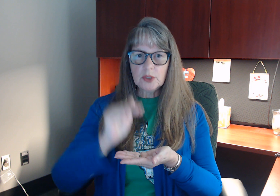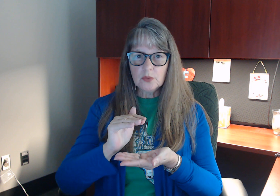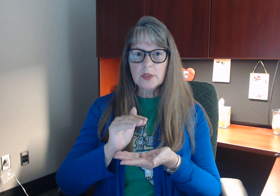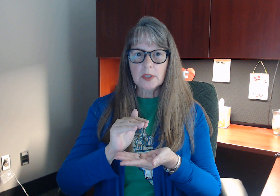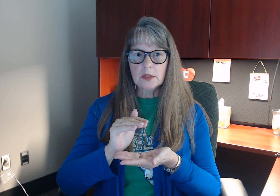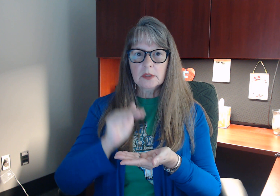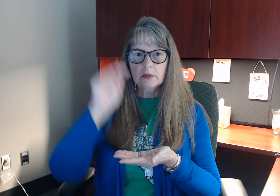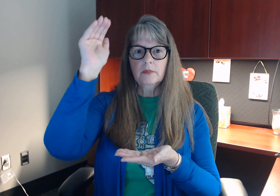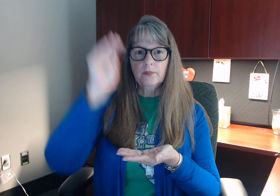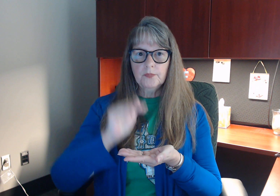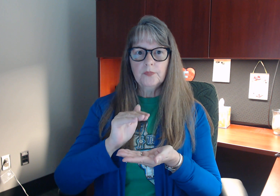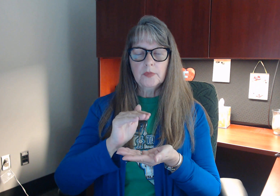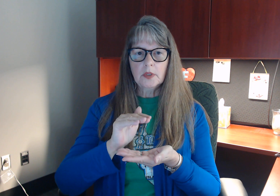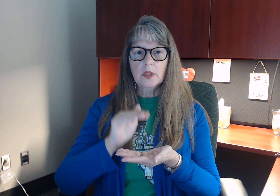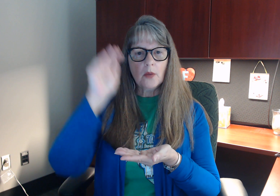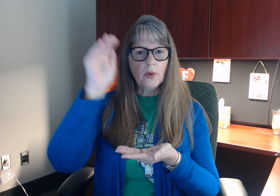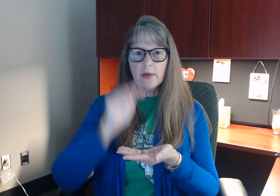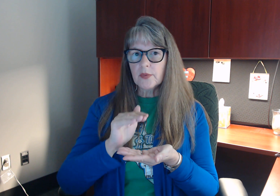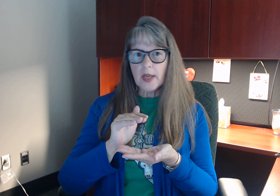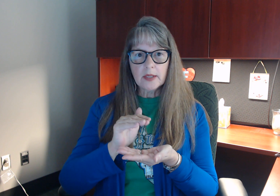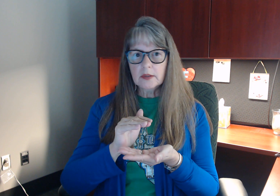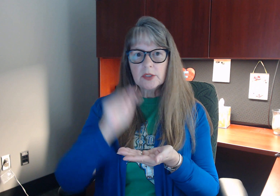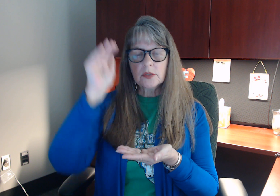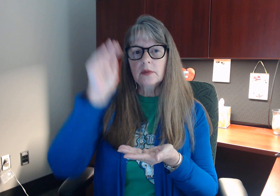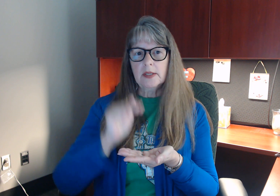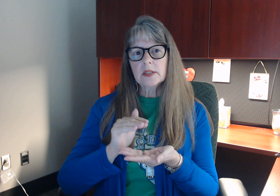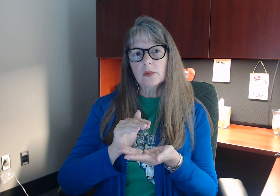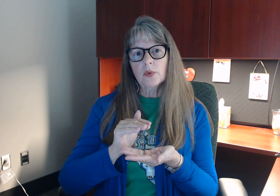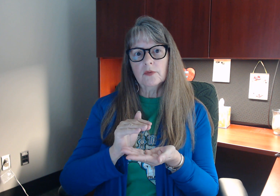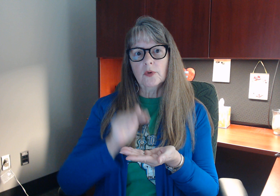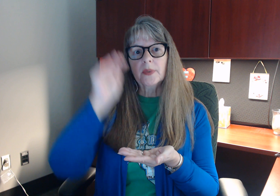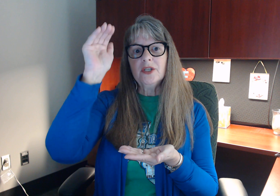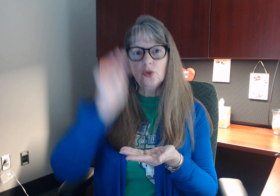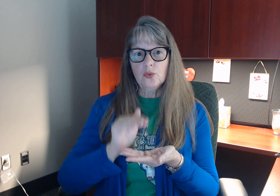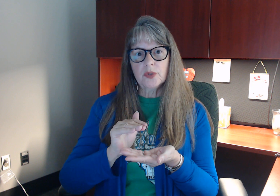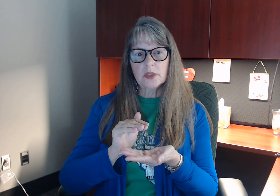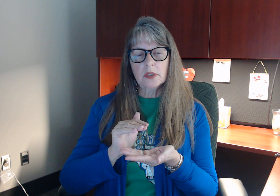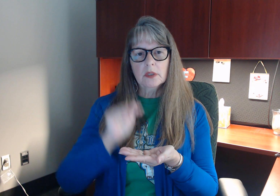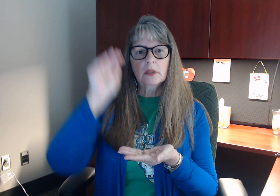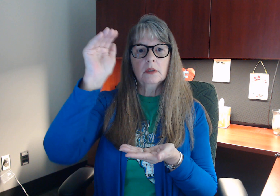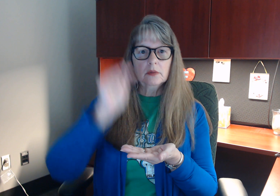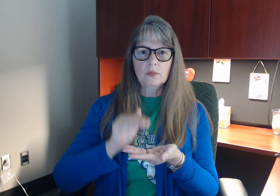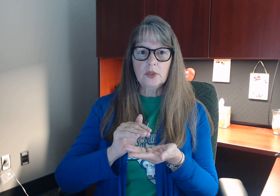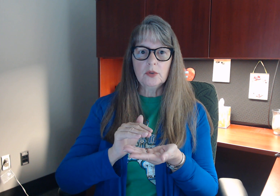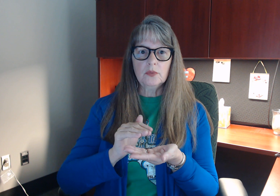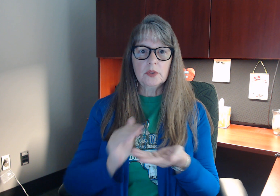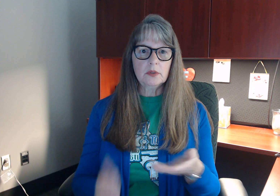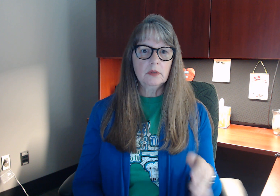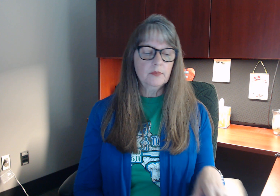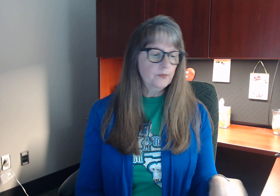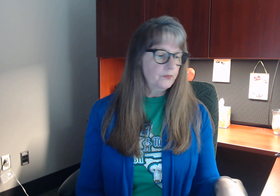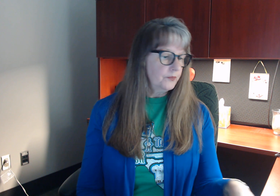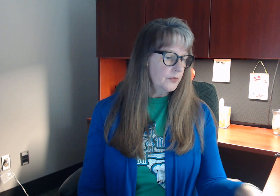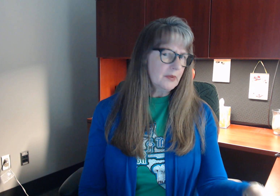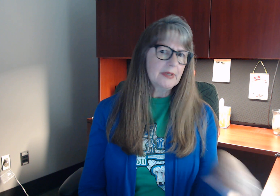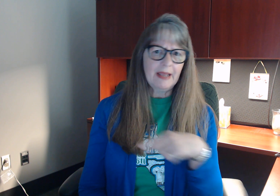it. Whatever that's the word for reduce. Reduce. Sometimes I can't think of a